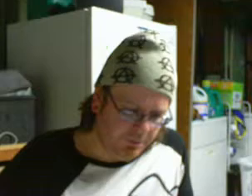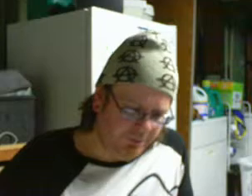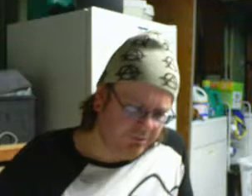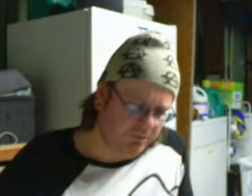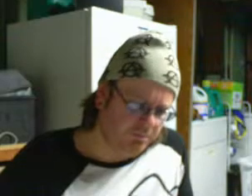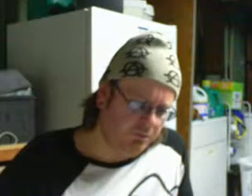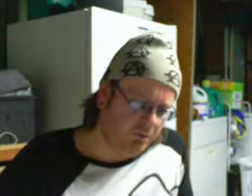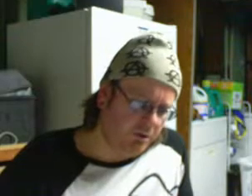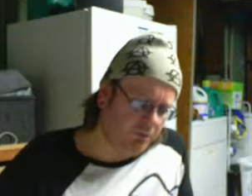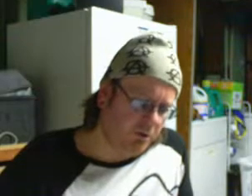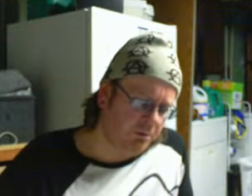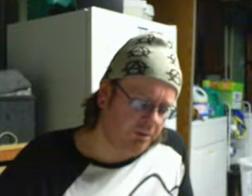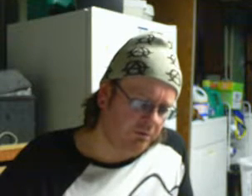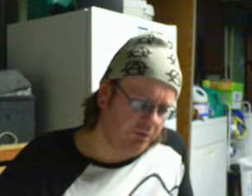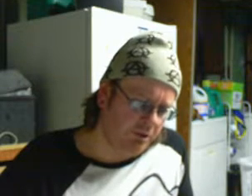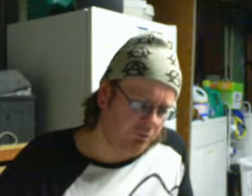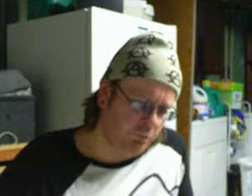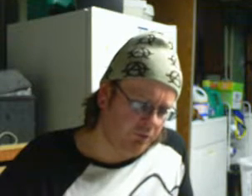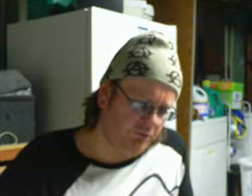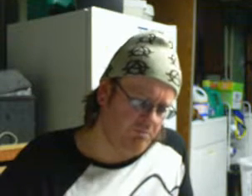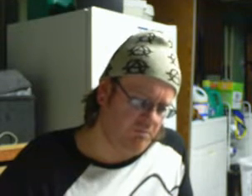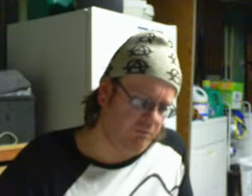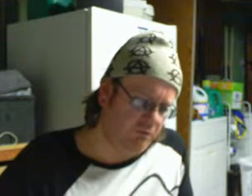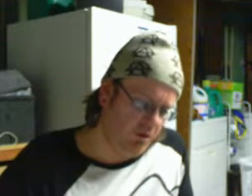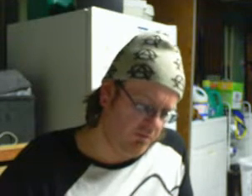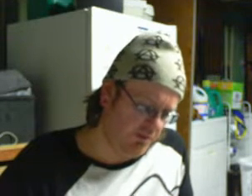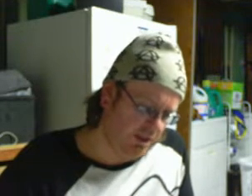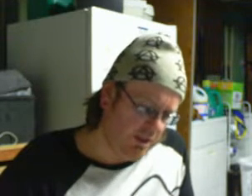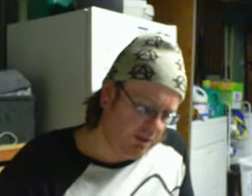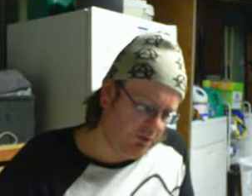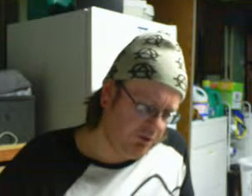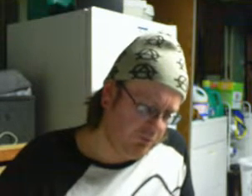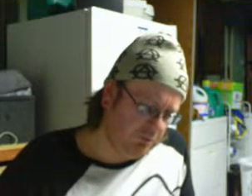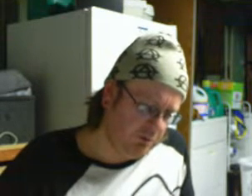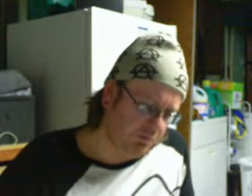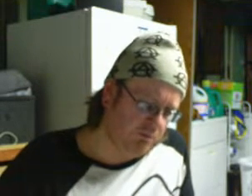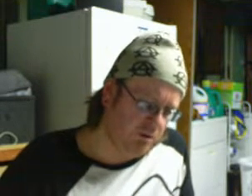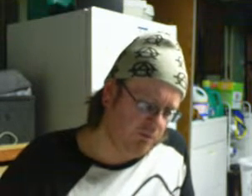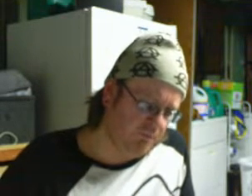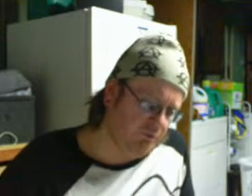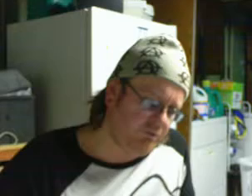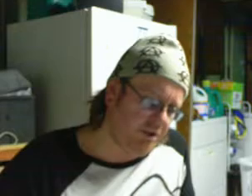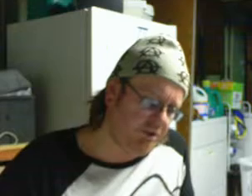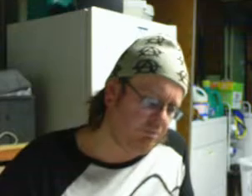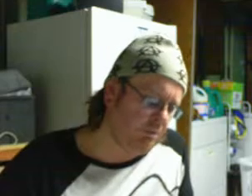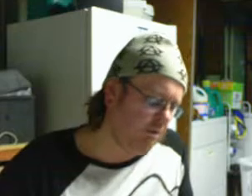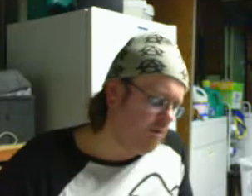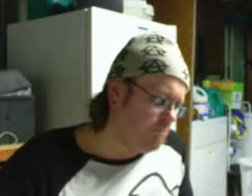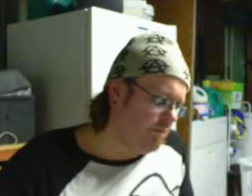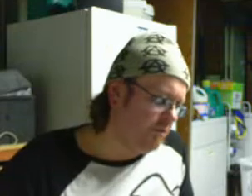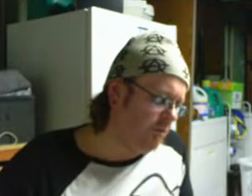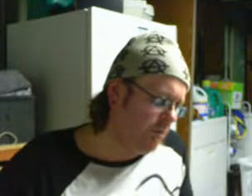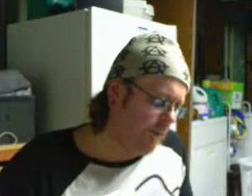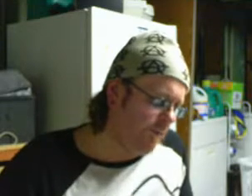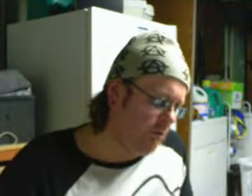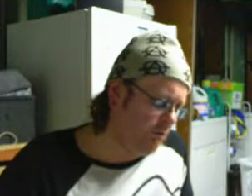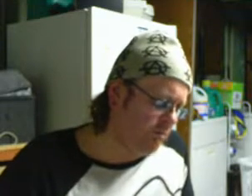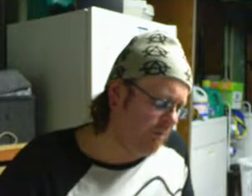let's move on and talk about some of the other wisdom of Solomon. And I don't want to go through all of 1 Kings, but basically it talks about